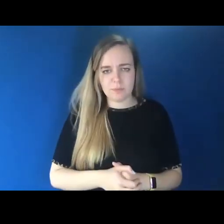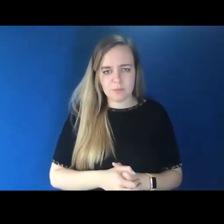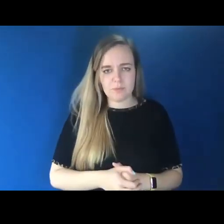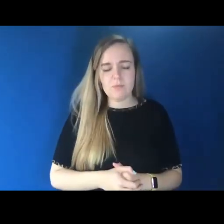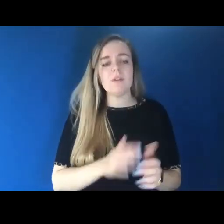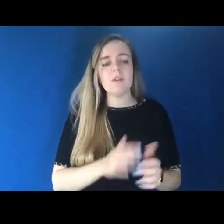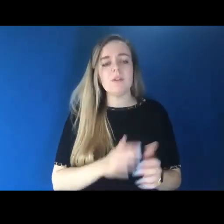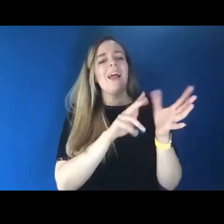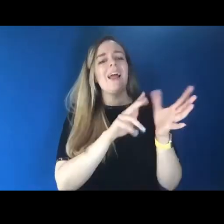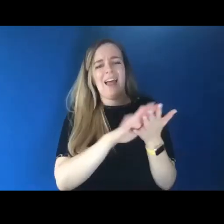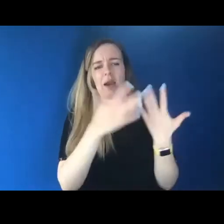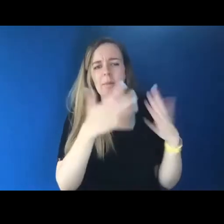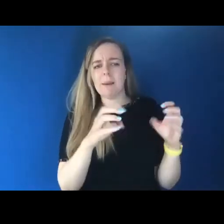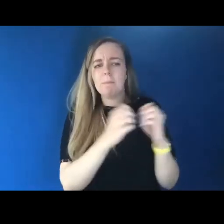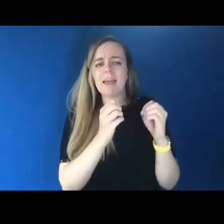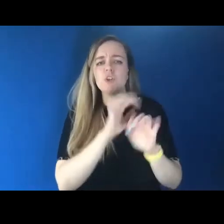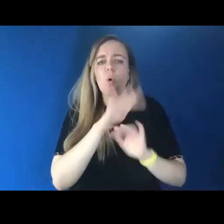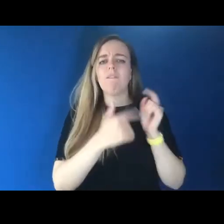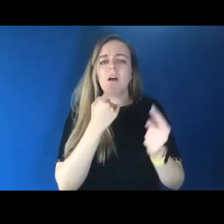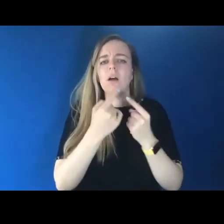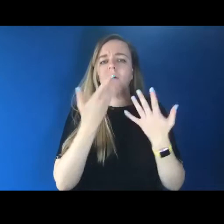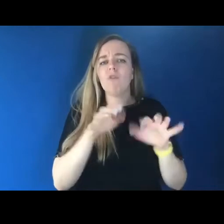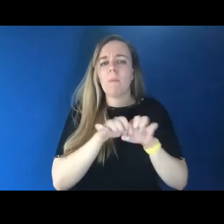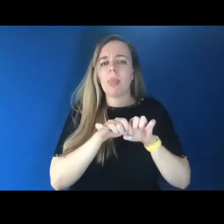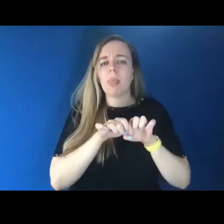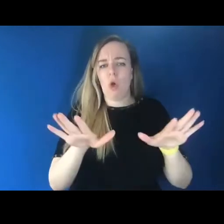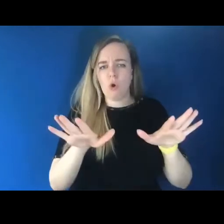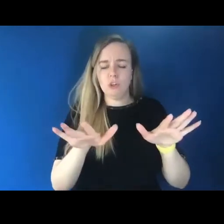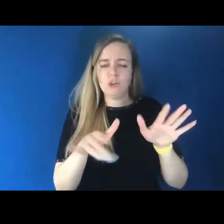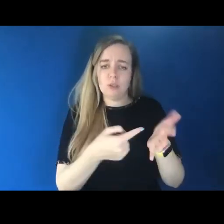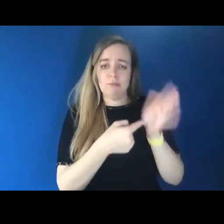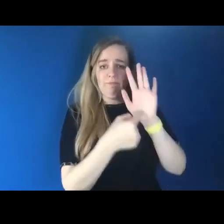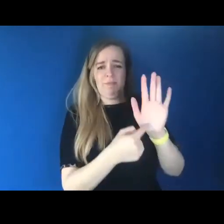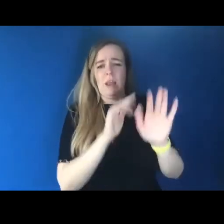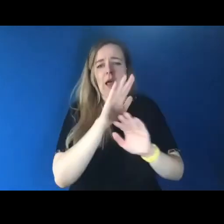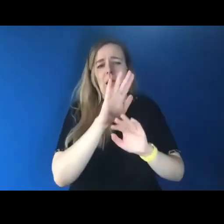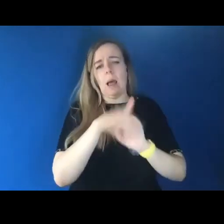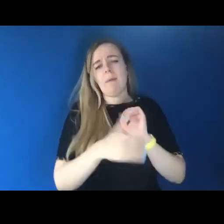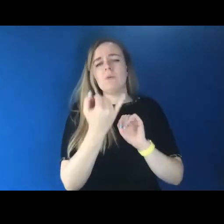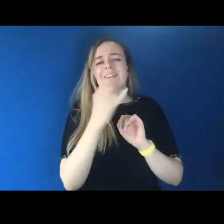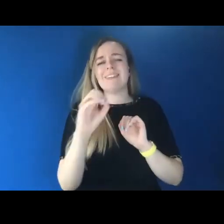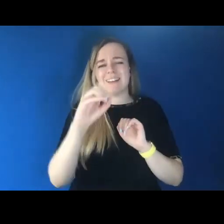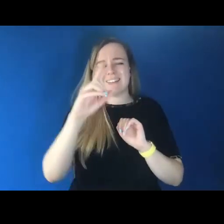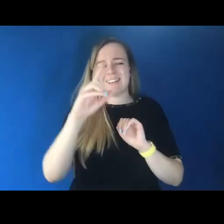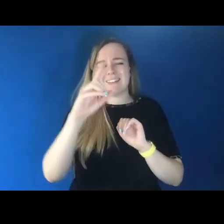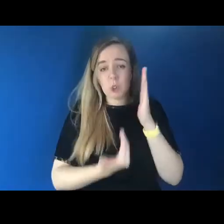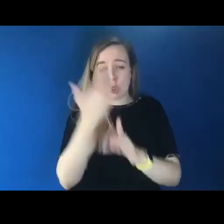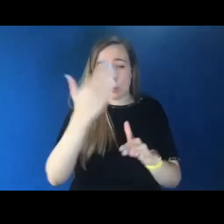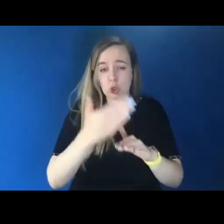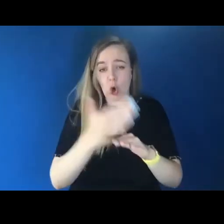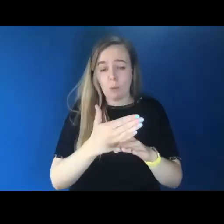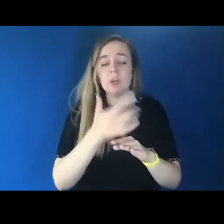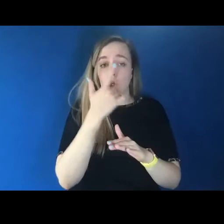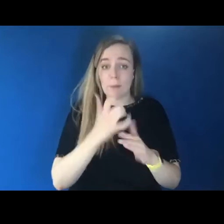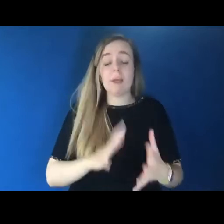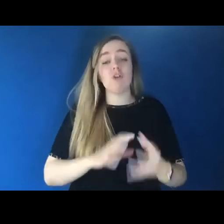Hannah spoke a bit about the data from the launch highlights the fact that about 60,000 new jobs in the sector could be created, and